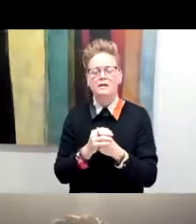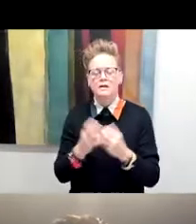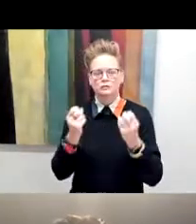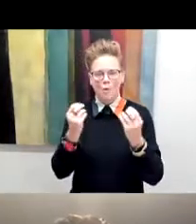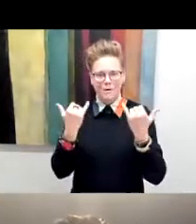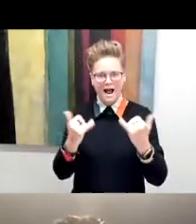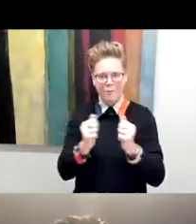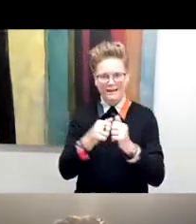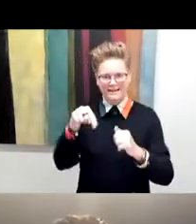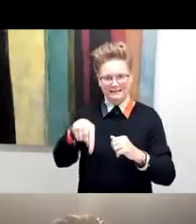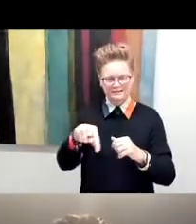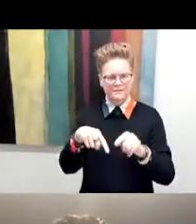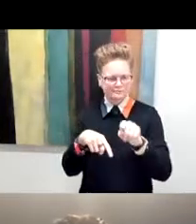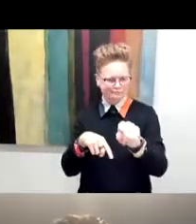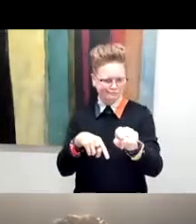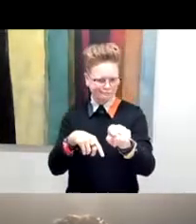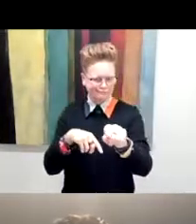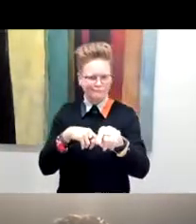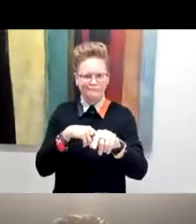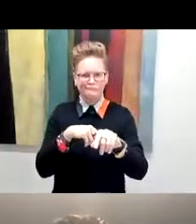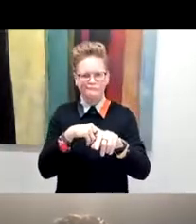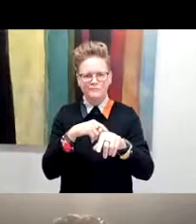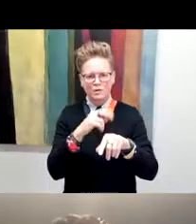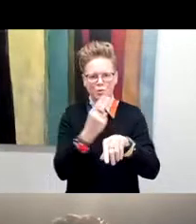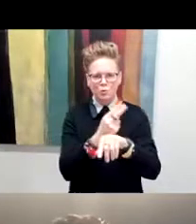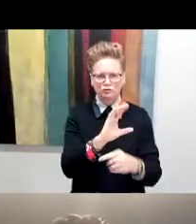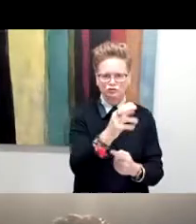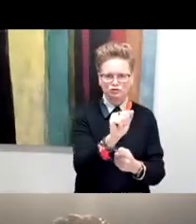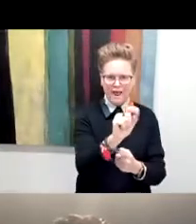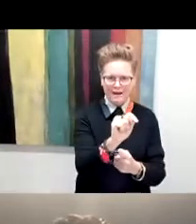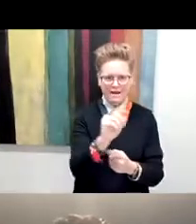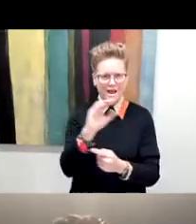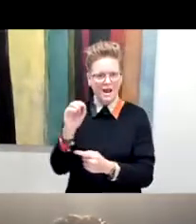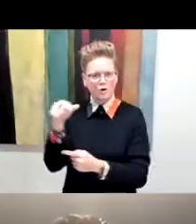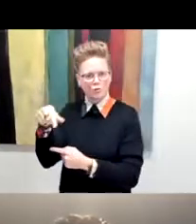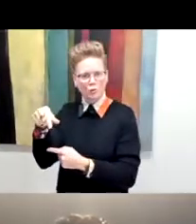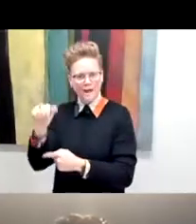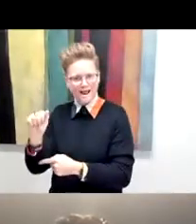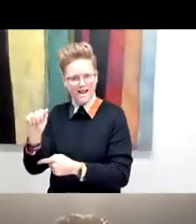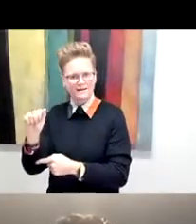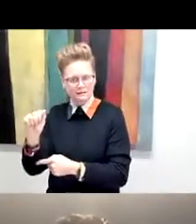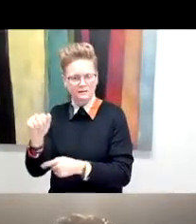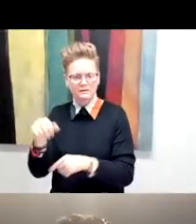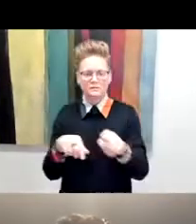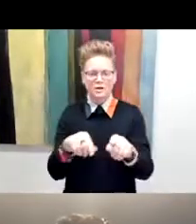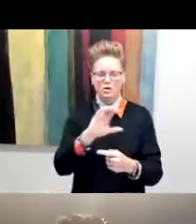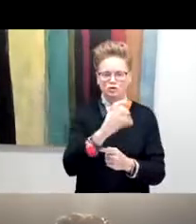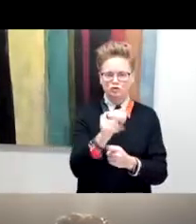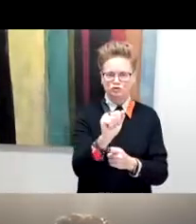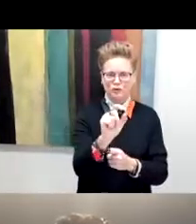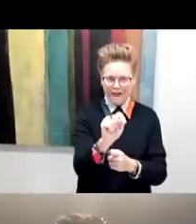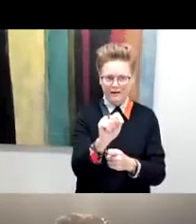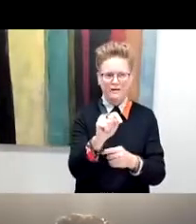families. So now with this session, we will be using chat